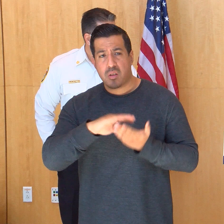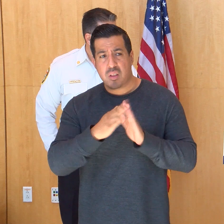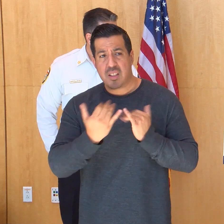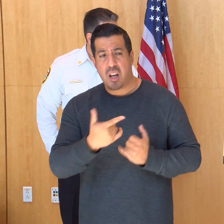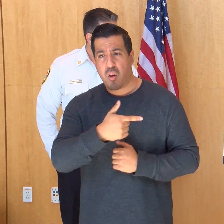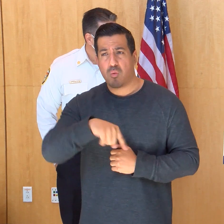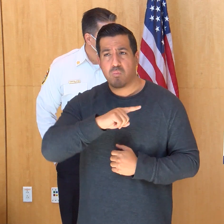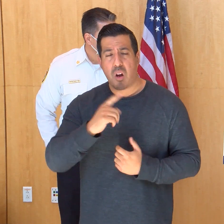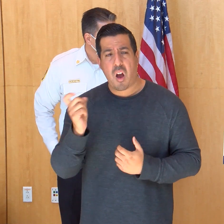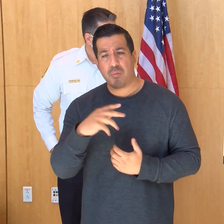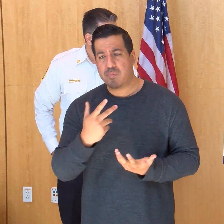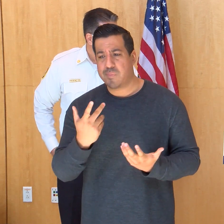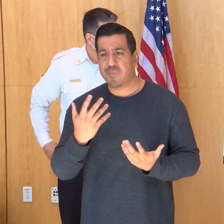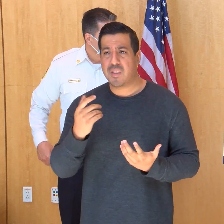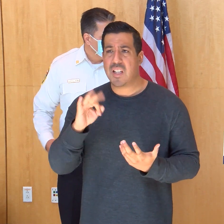holding,